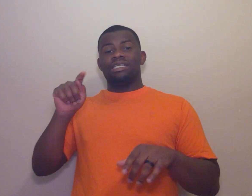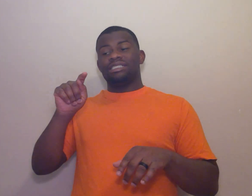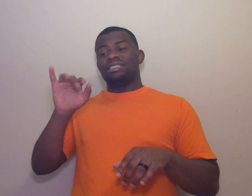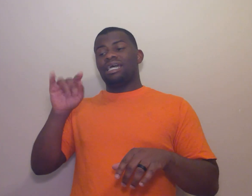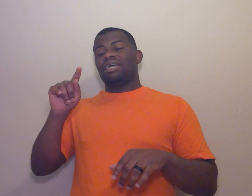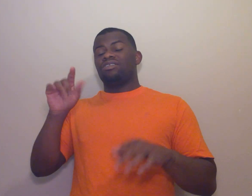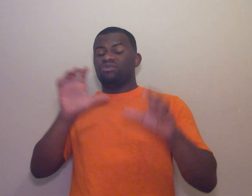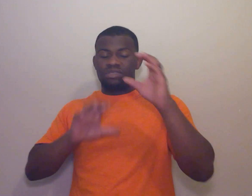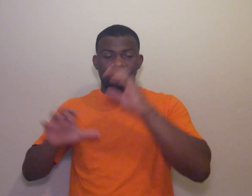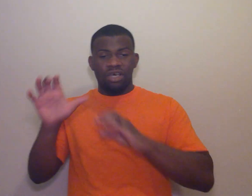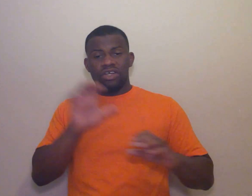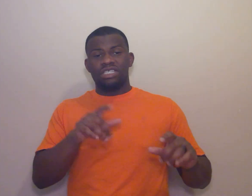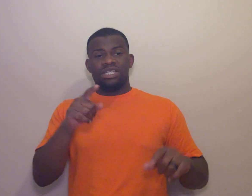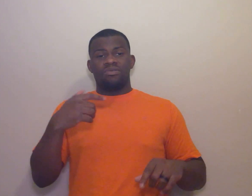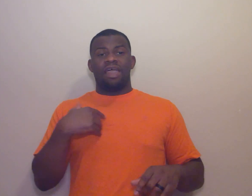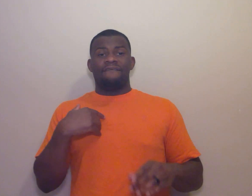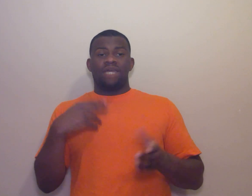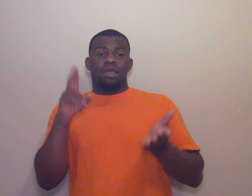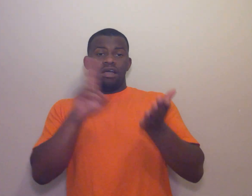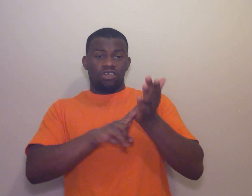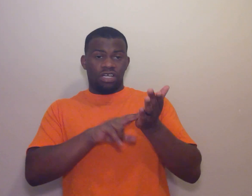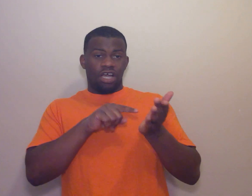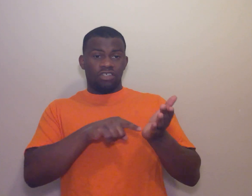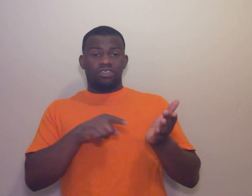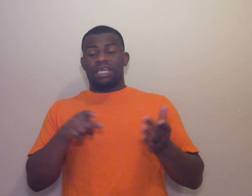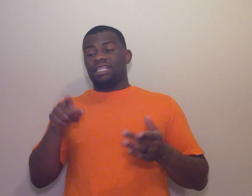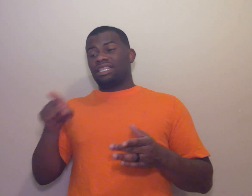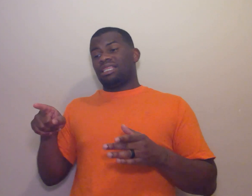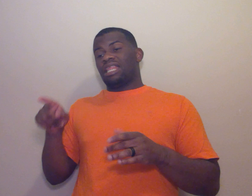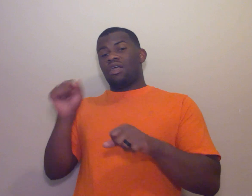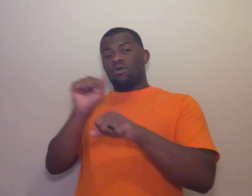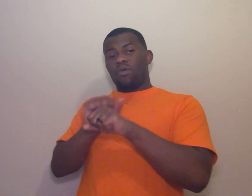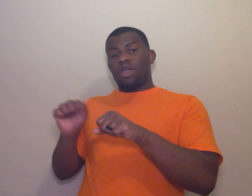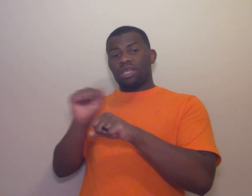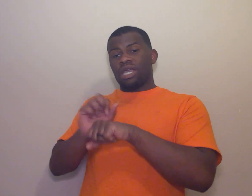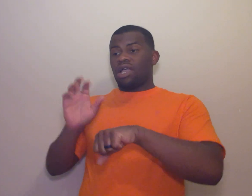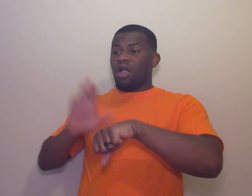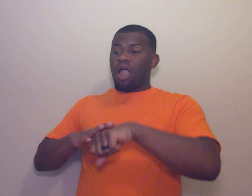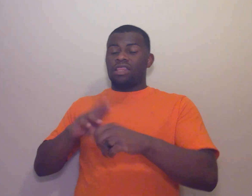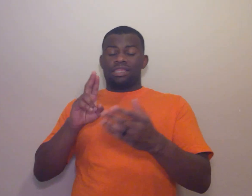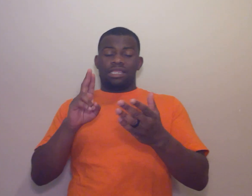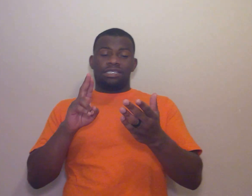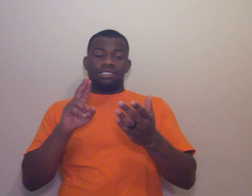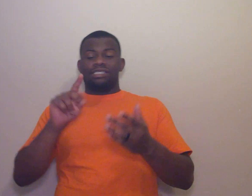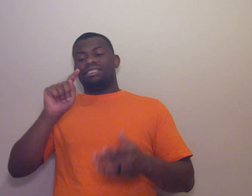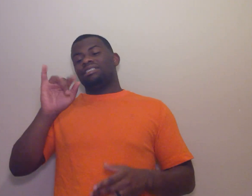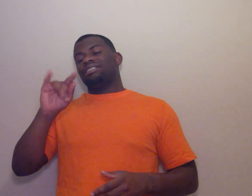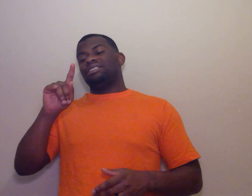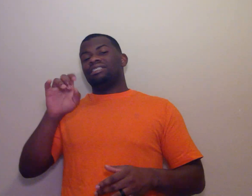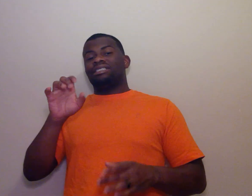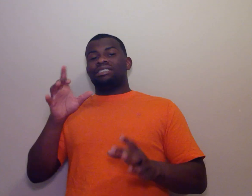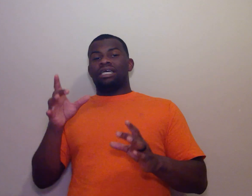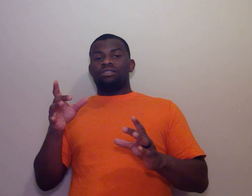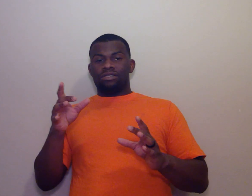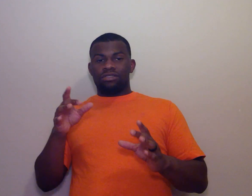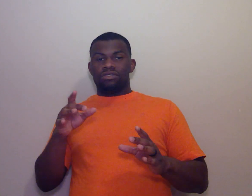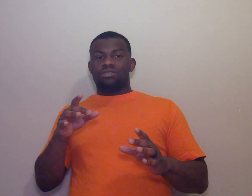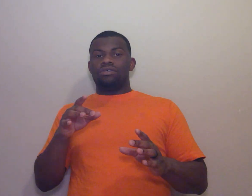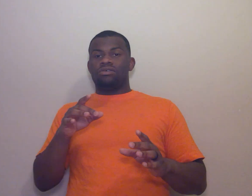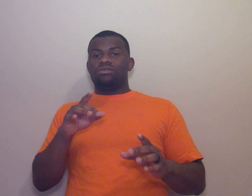under contract, the title company's working on the title commitment, what you want to do is market for rent-to-own buyers, so you can find